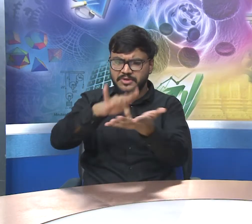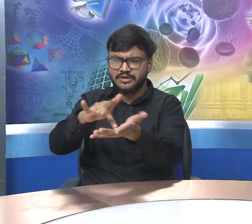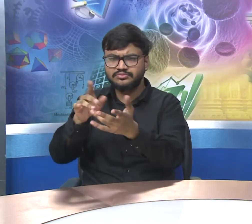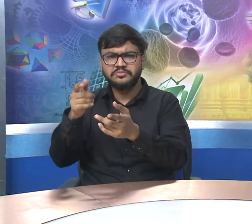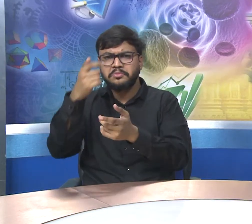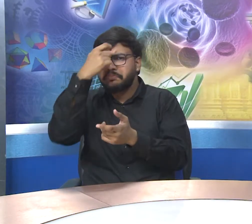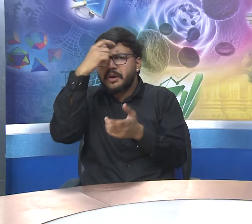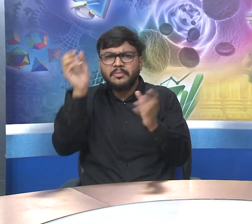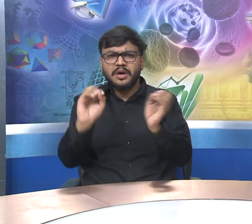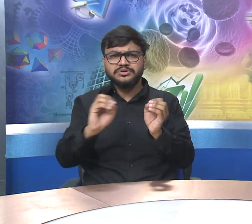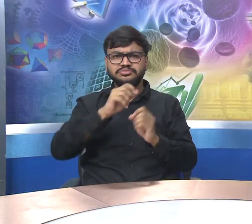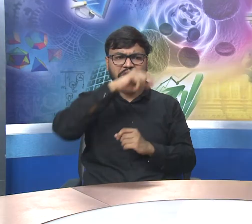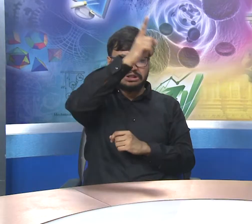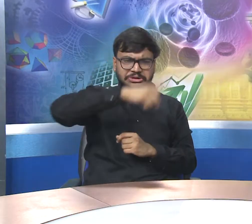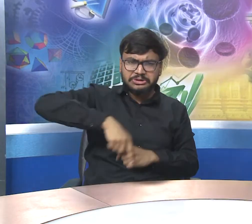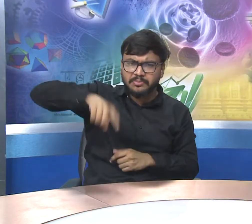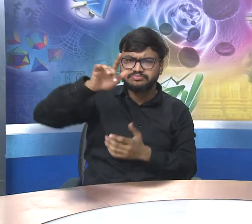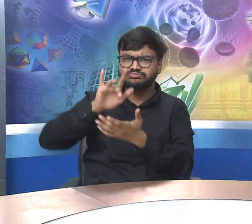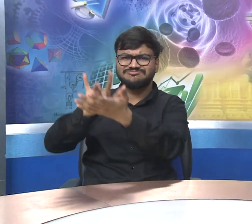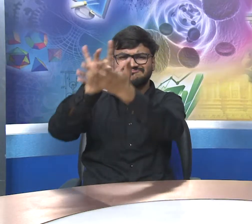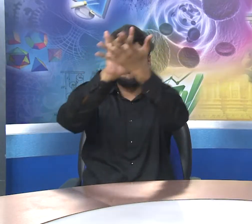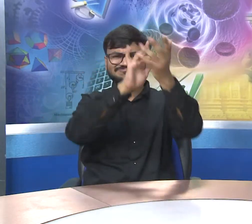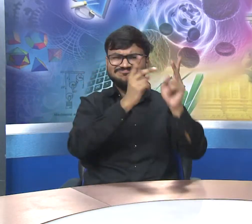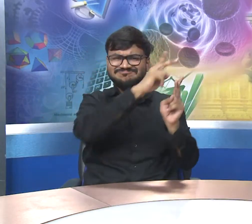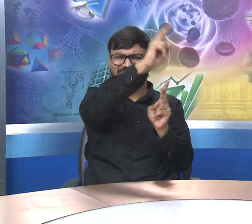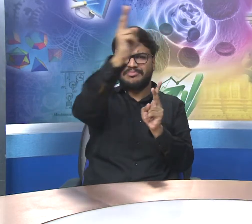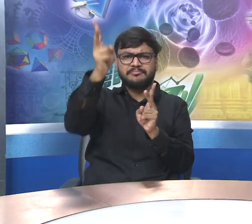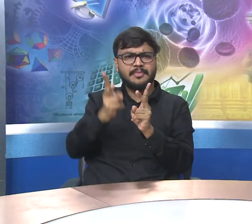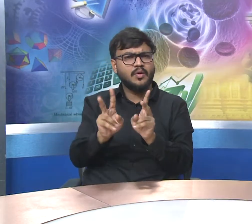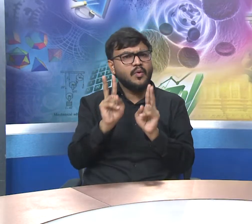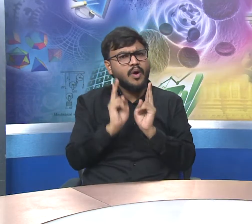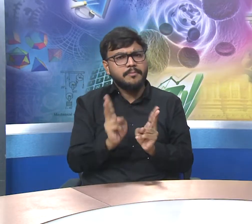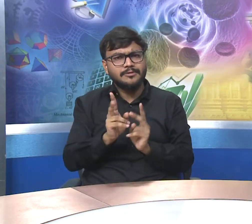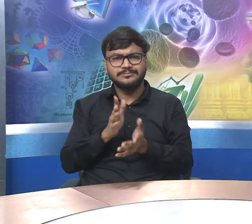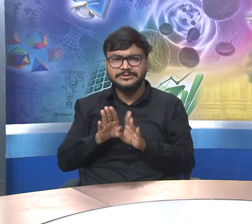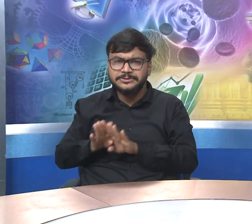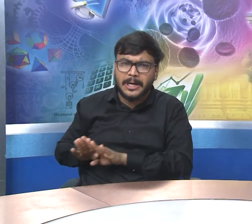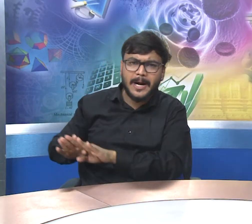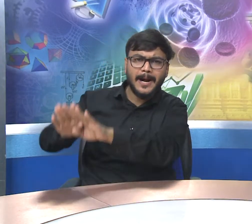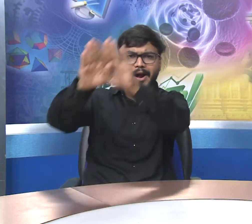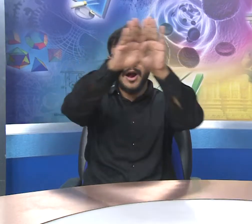Having dialect is the normal state of all languages.